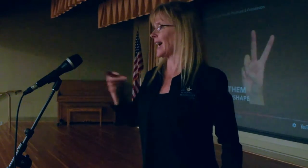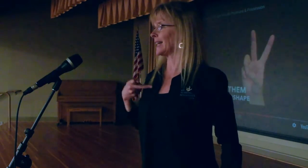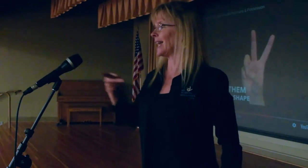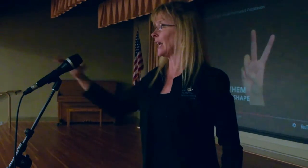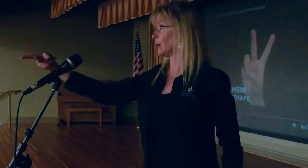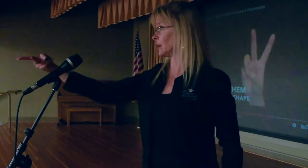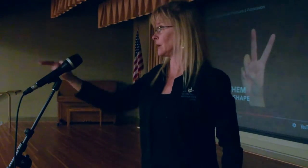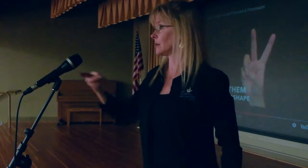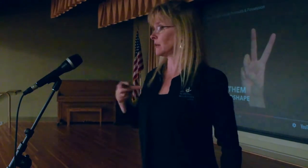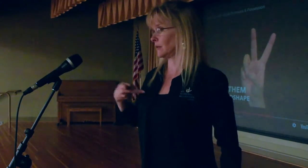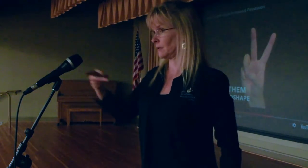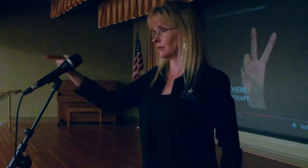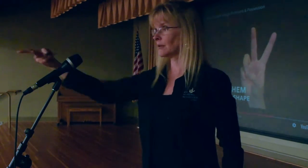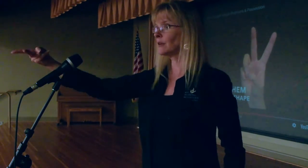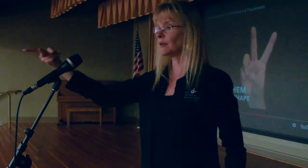can angle it.